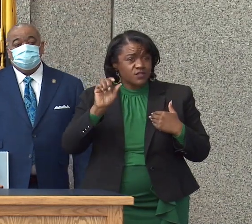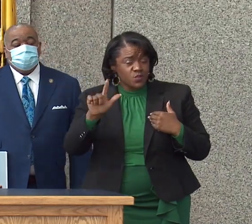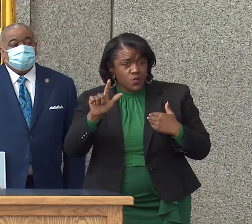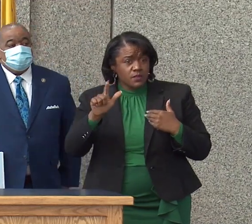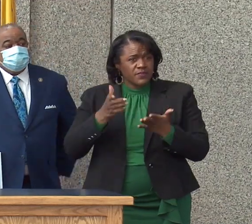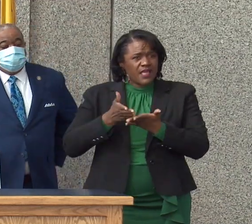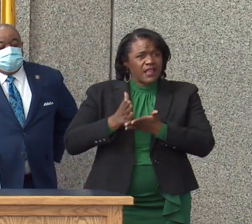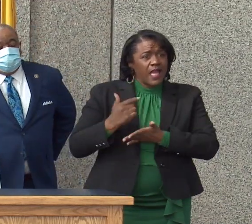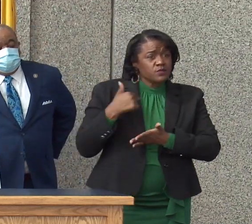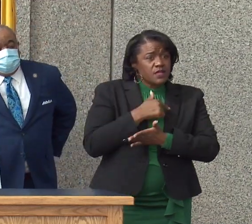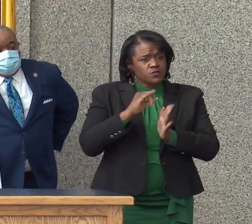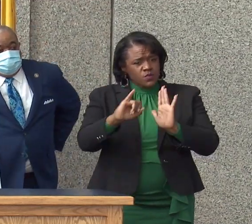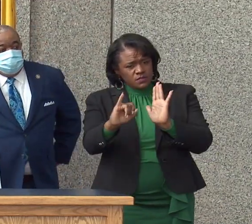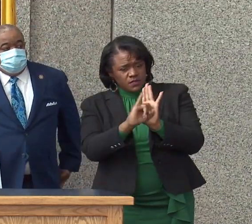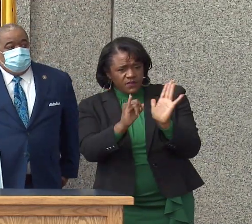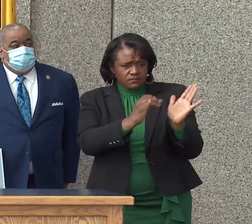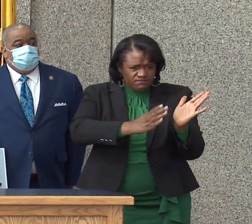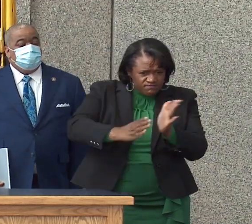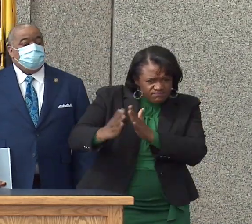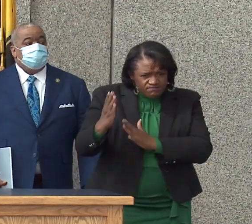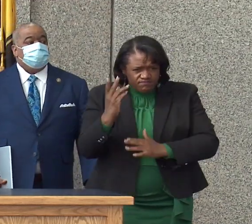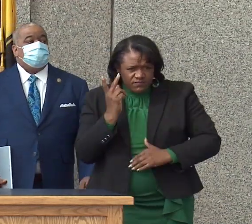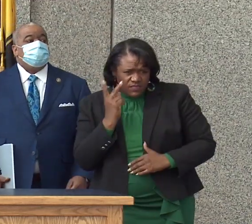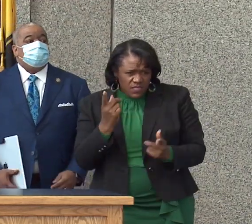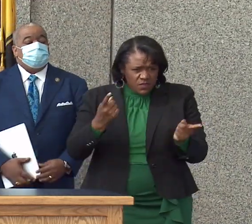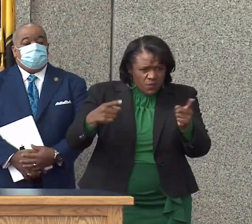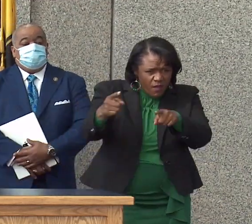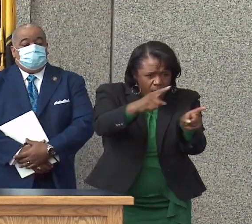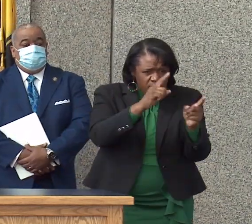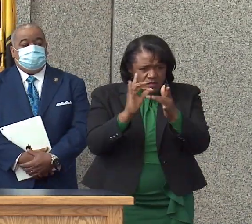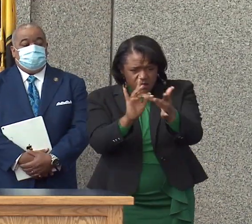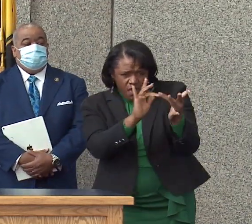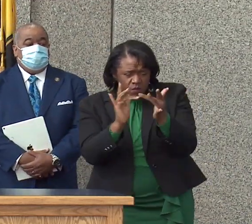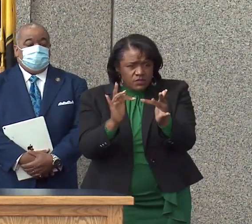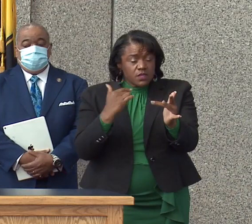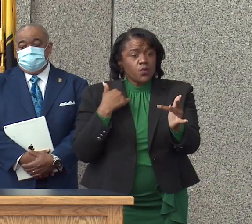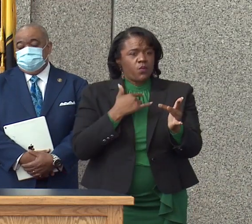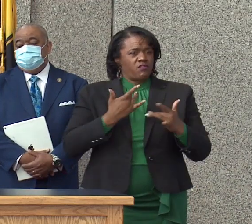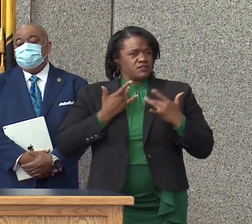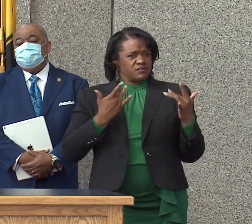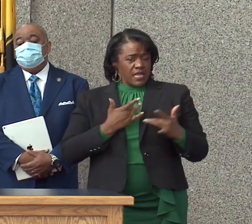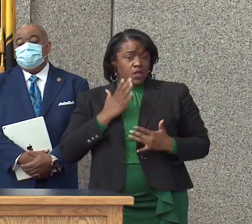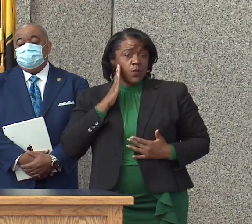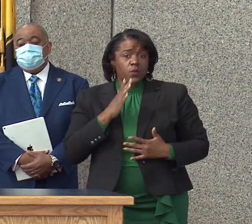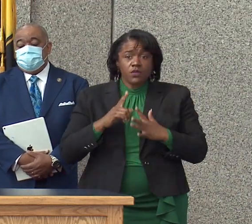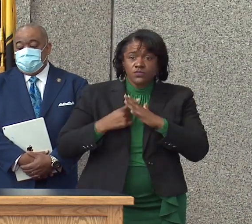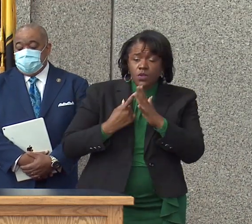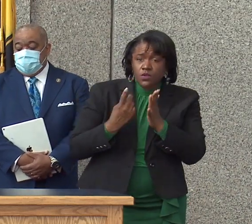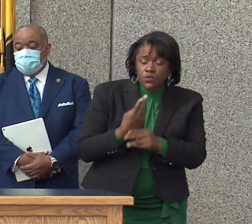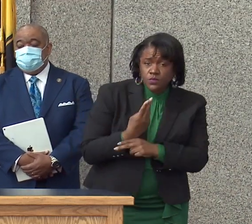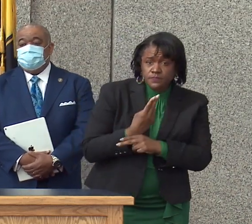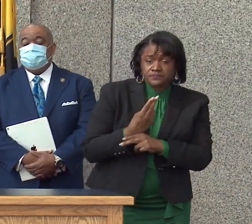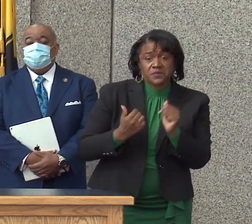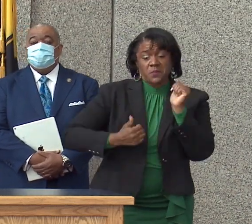that allows us to identify patterns and networks, and we're excited to get started using it.